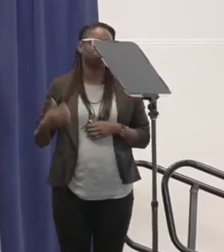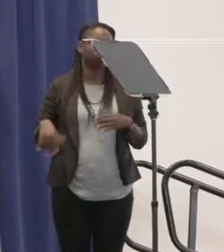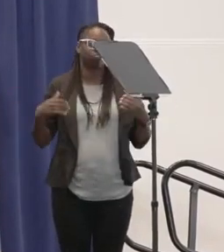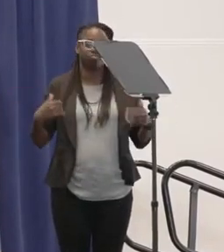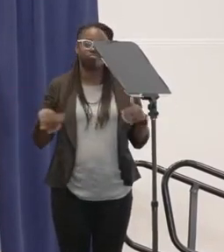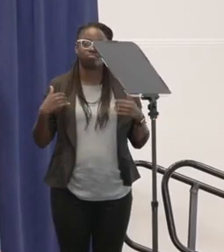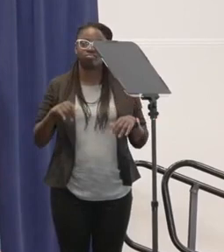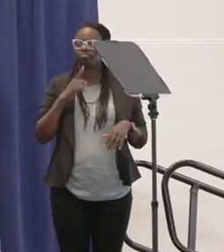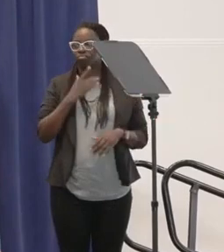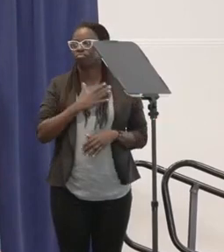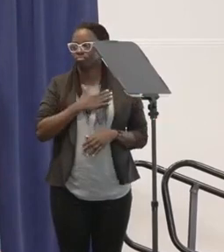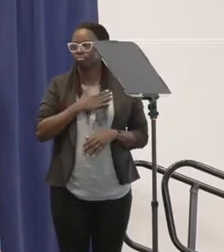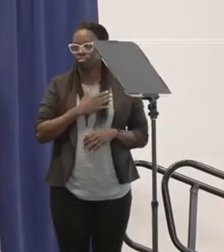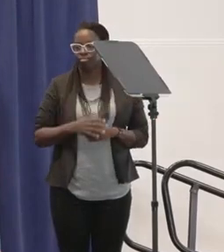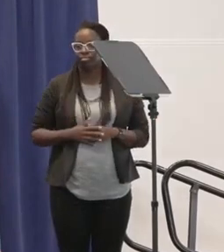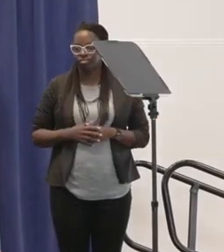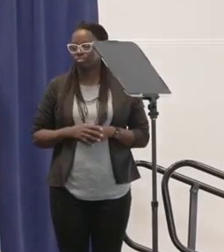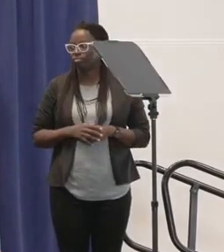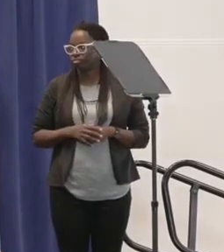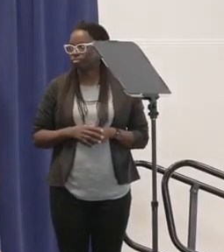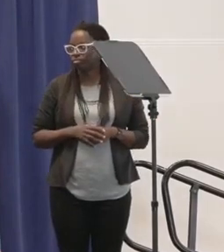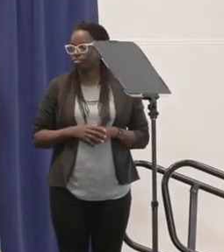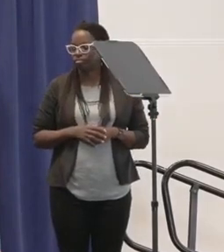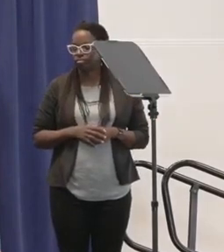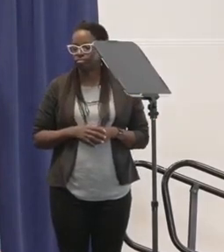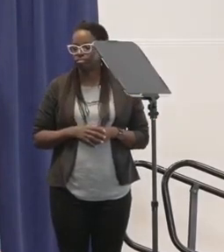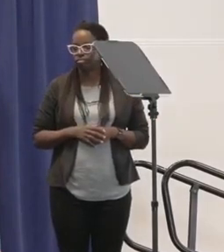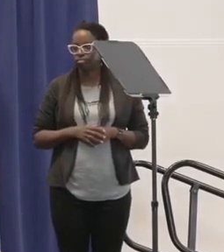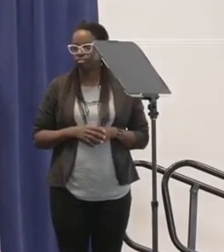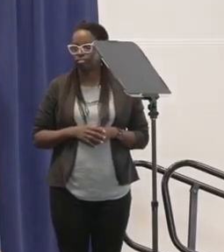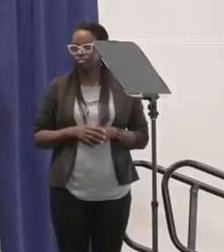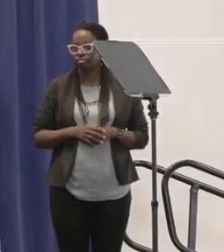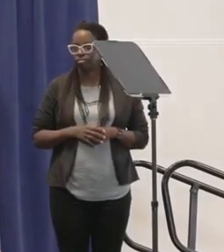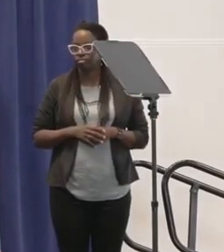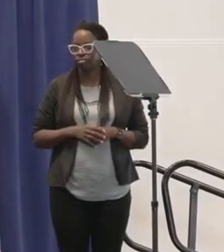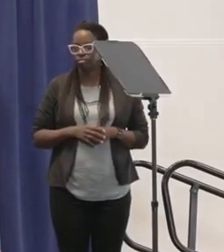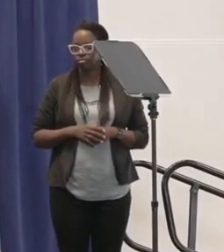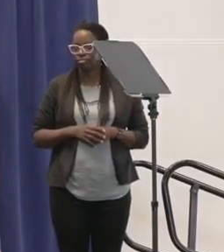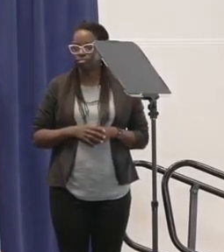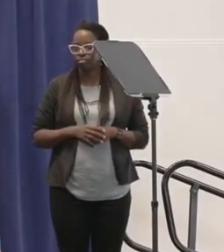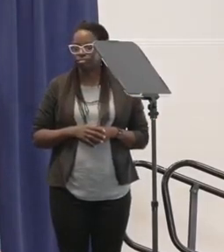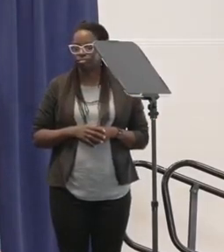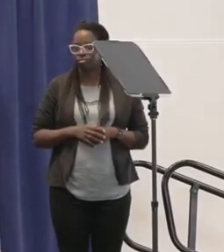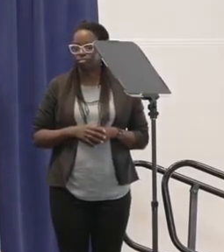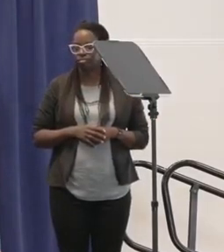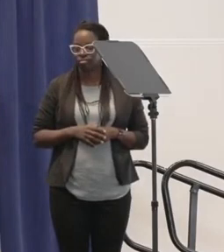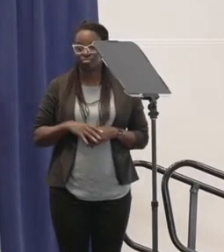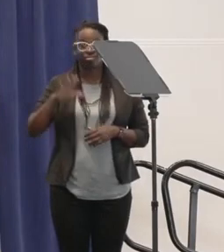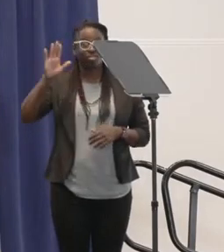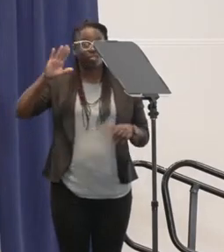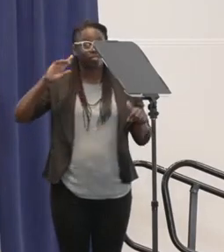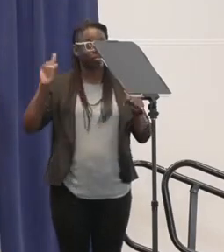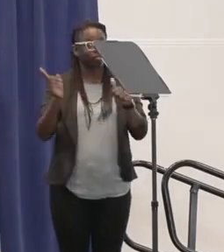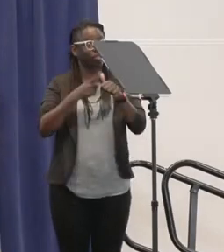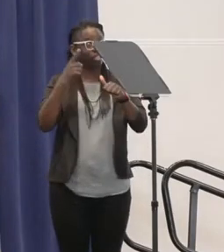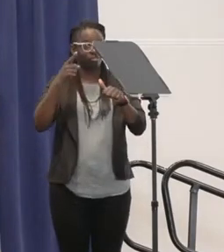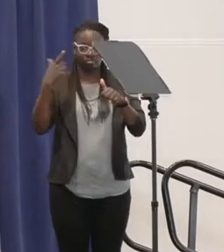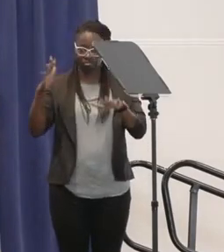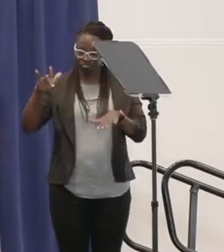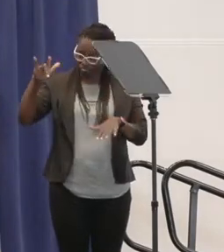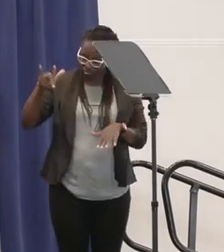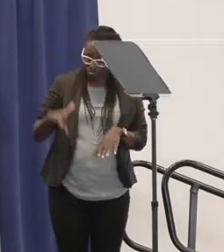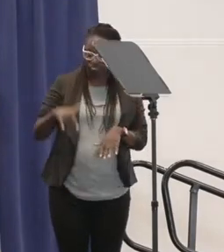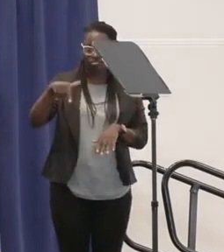today. And if this is your first visit to Columbia Point, I